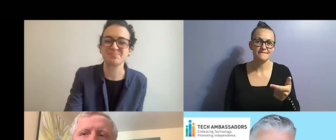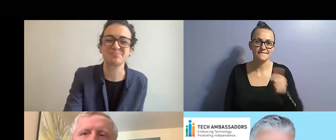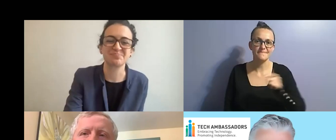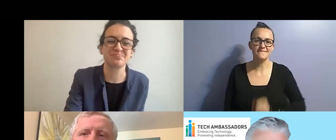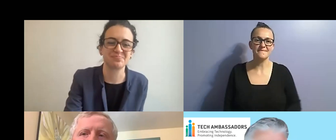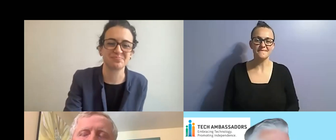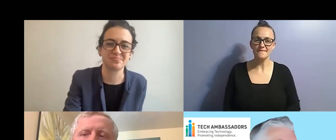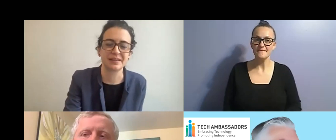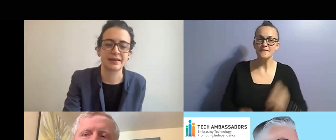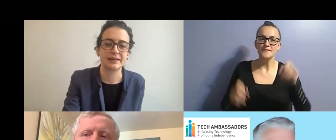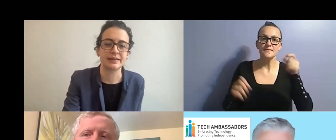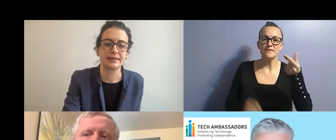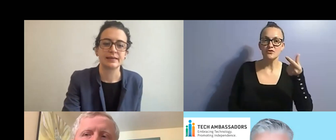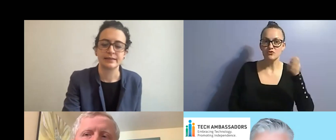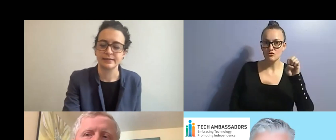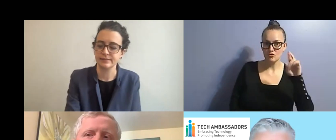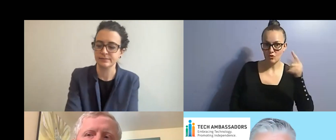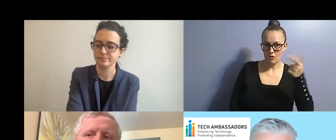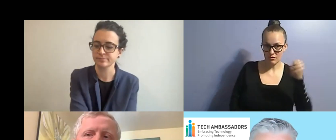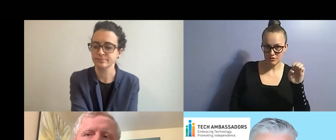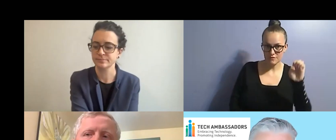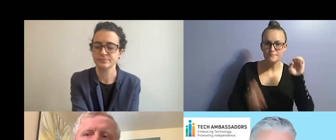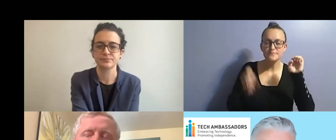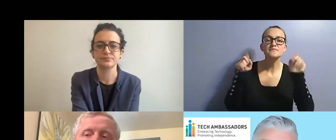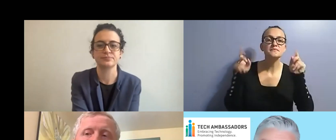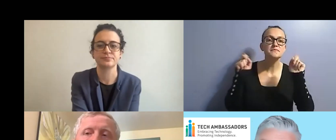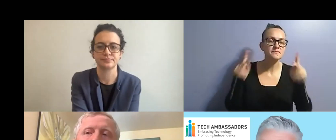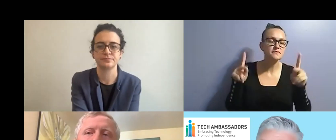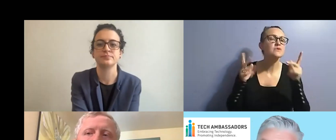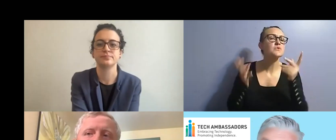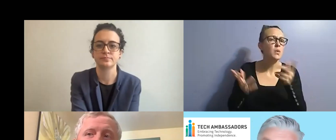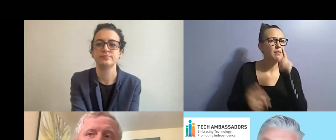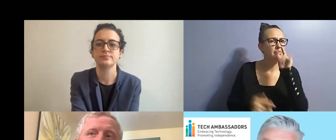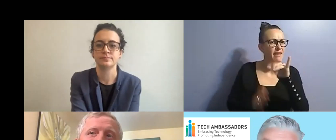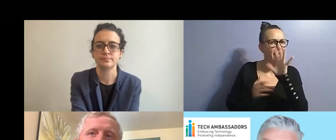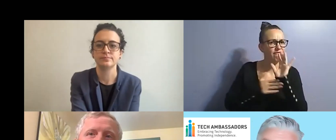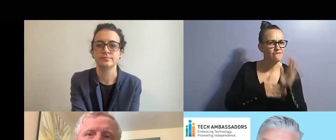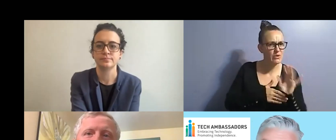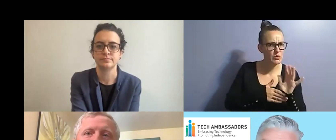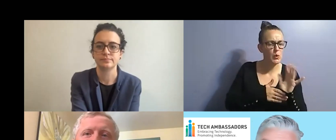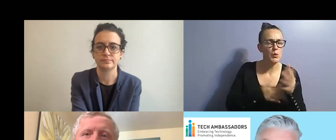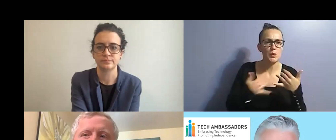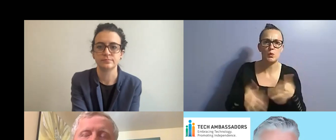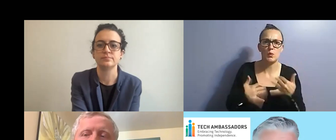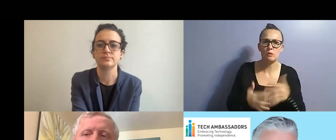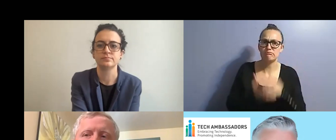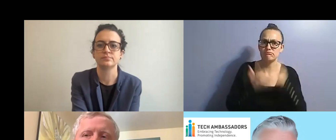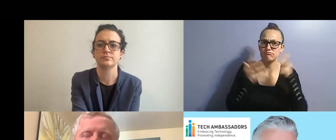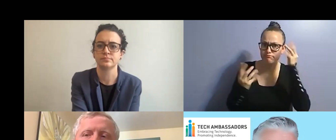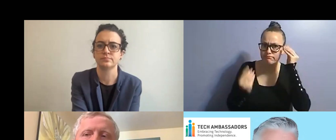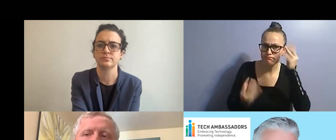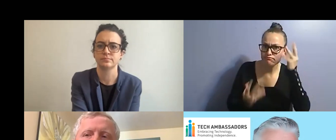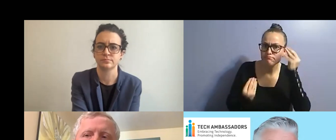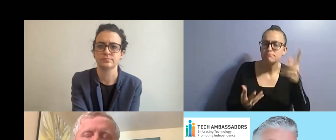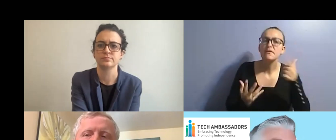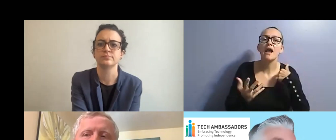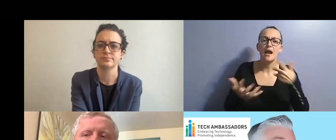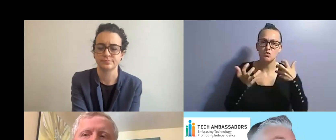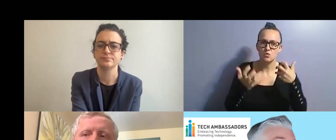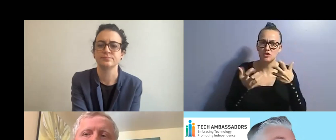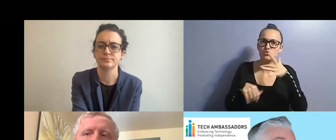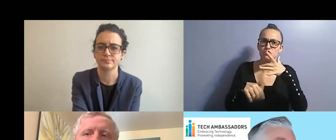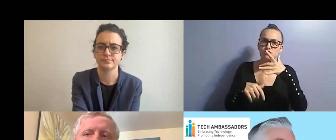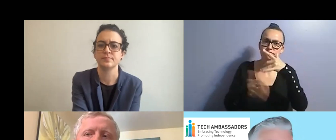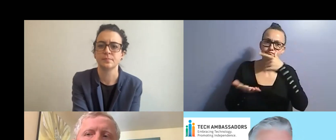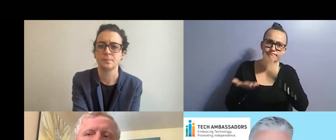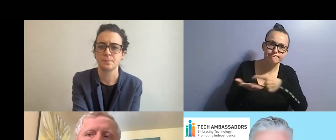All right. So let's take a minute. There was a lot in that video. I want to make sure we get a chance to go through a couple of those technologies. So the